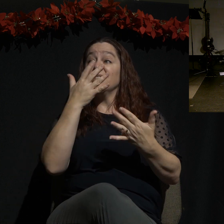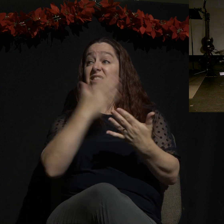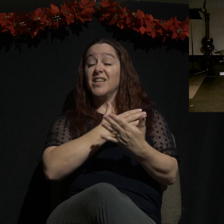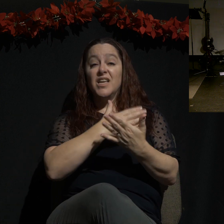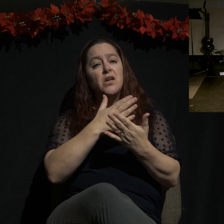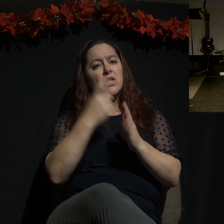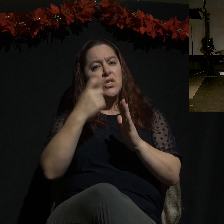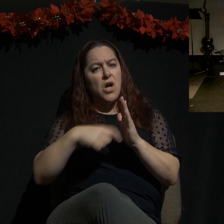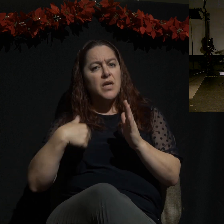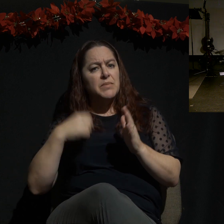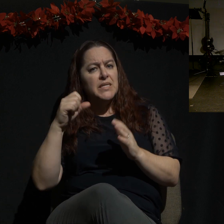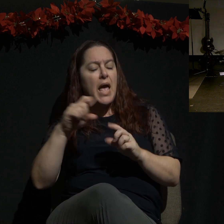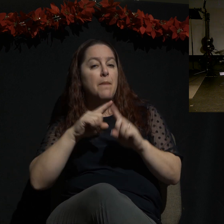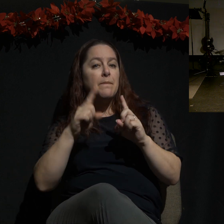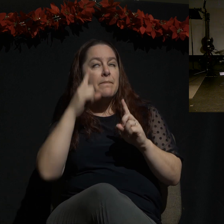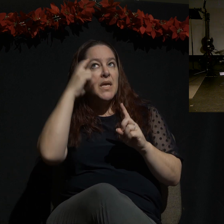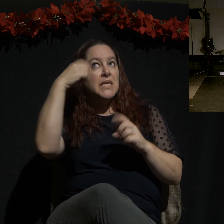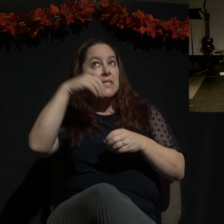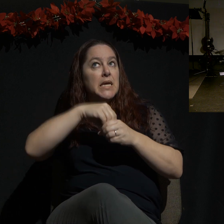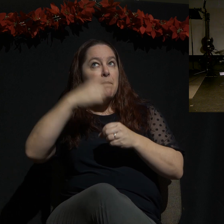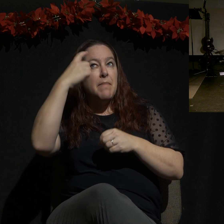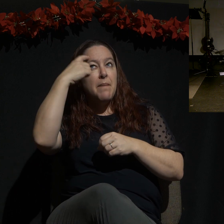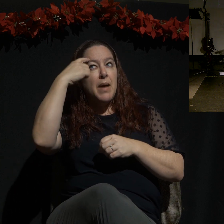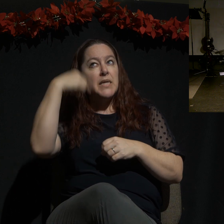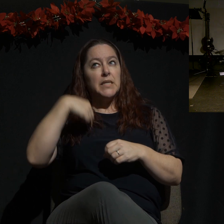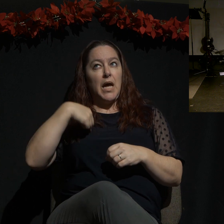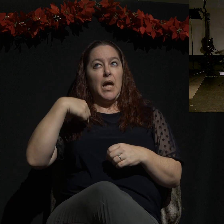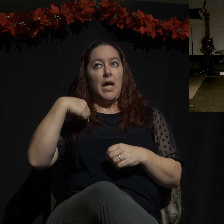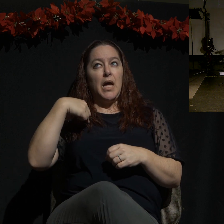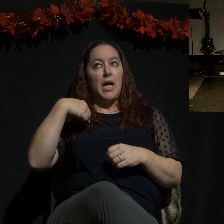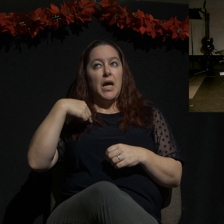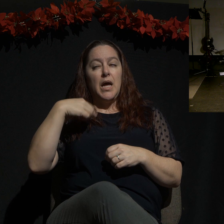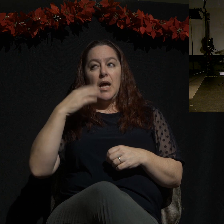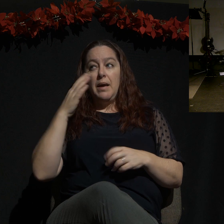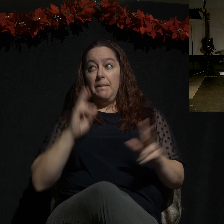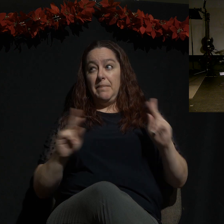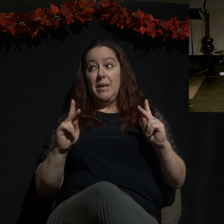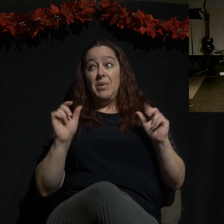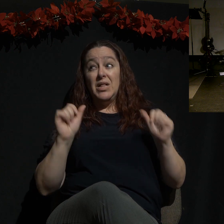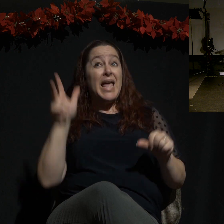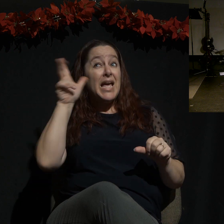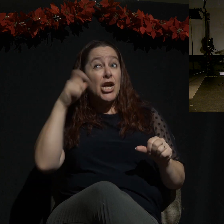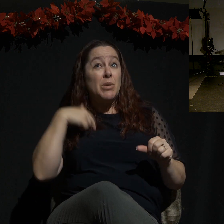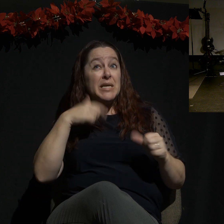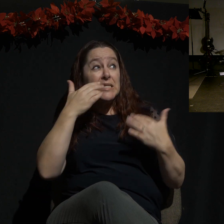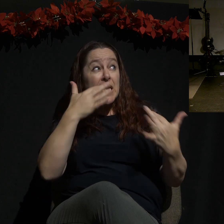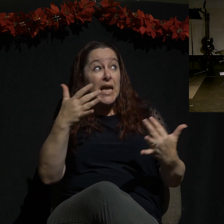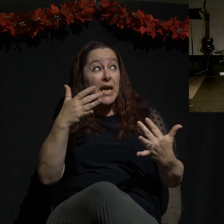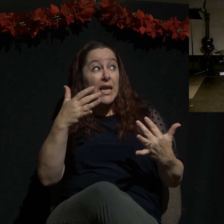costs me something, because in my mind, I know the people around me can hear me singing.